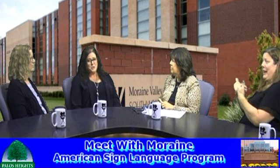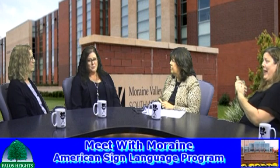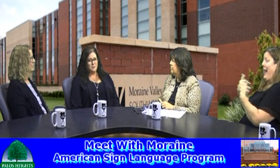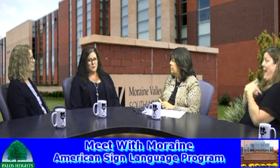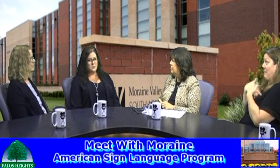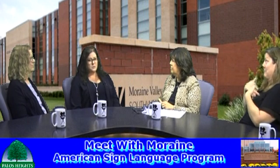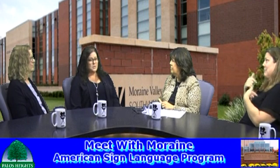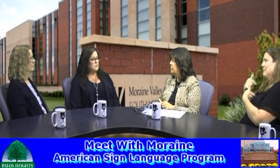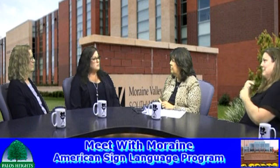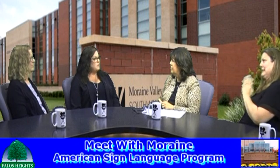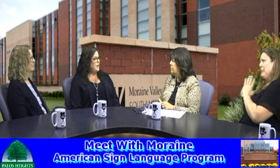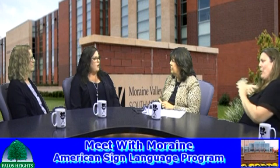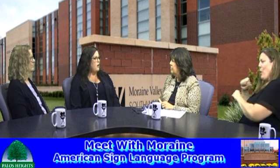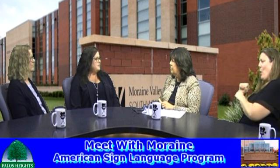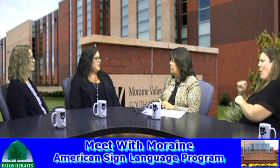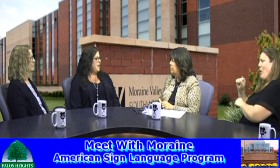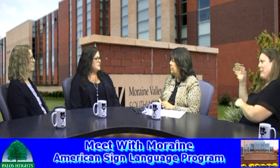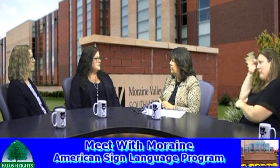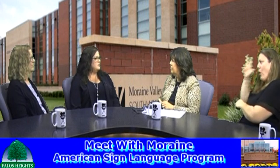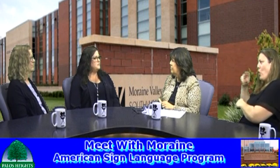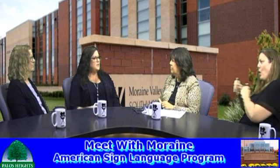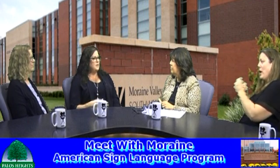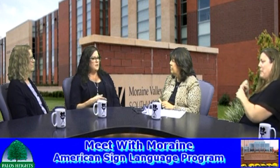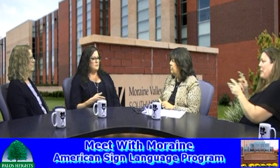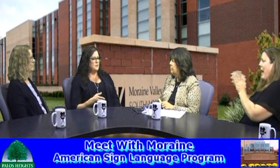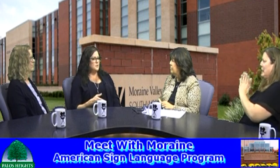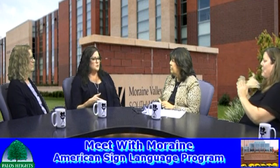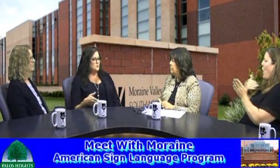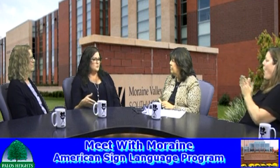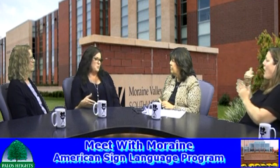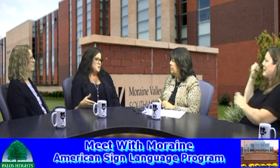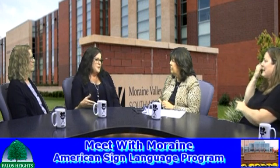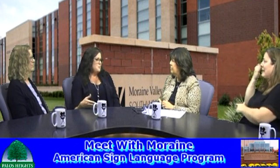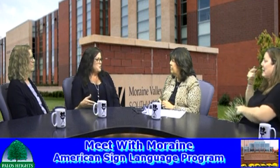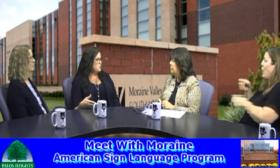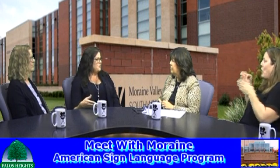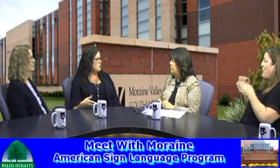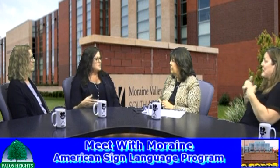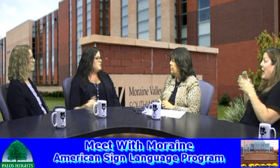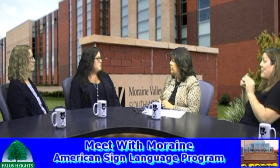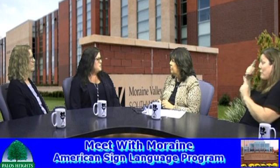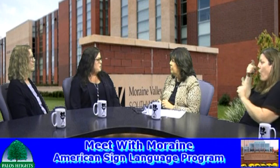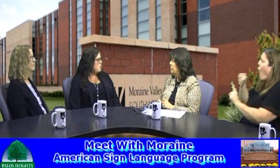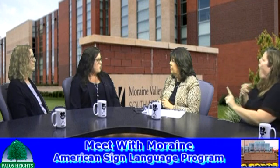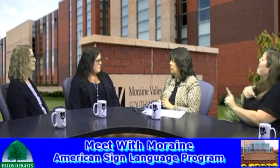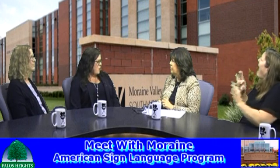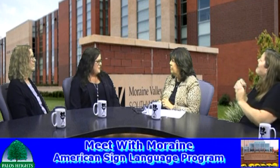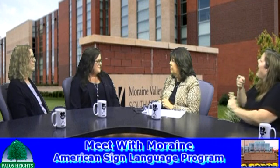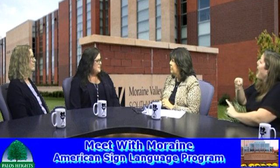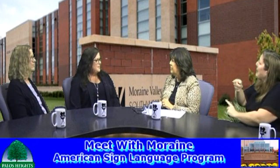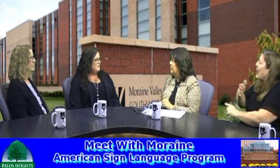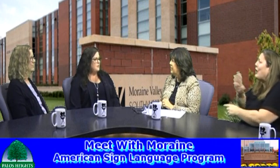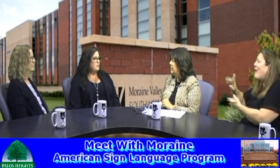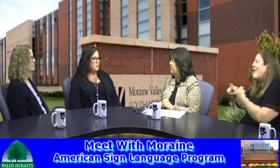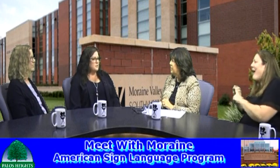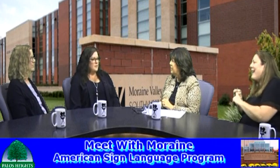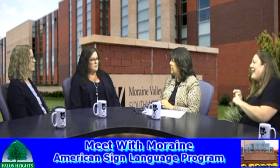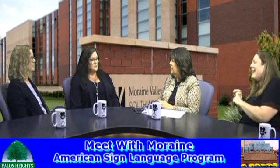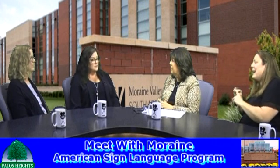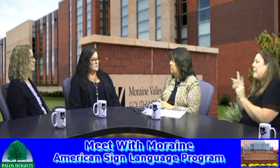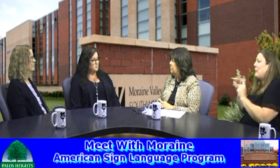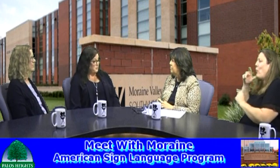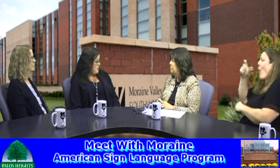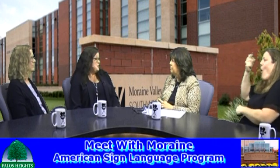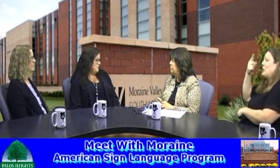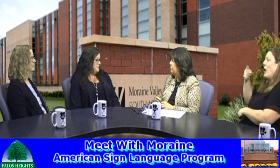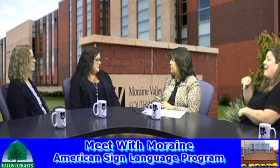been an interpreter for almost 30 years, where I often get asked if the person I'm interpreting for is a family member or a friend. They don't understand